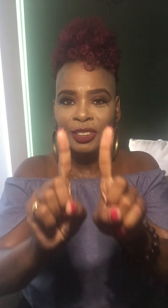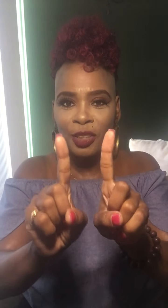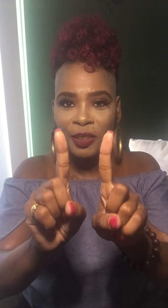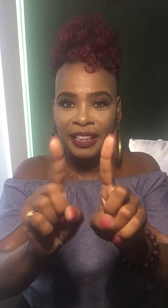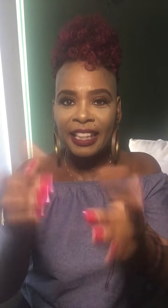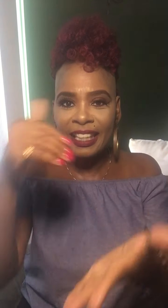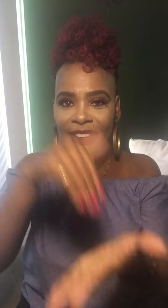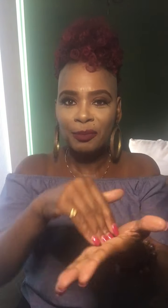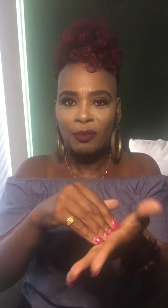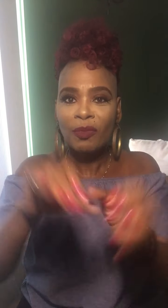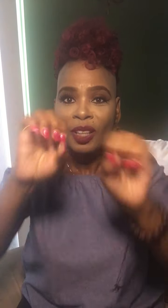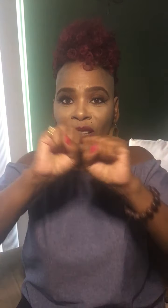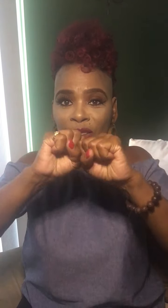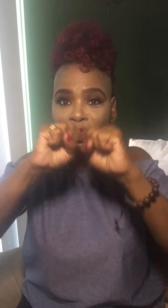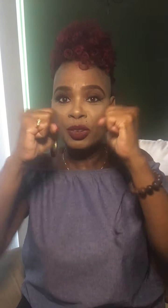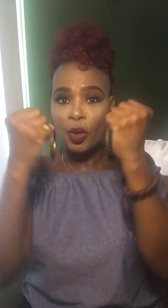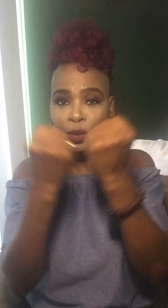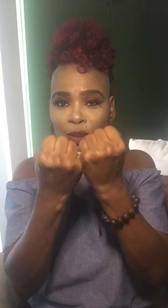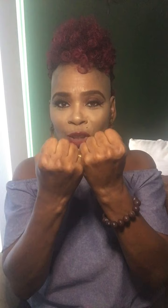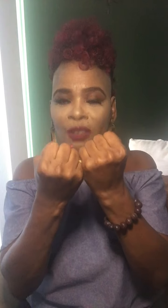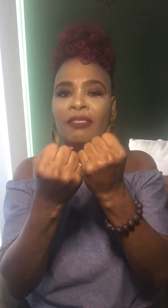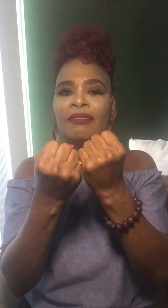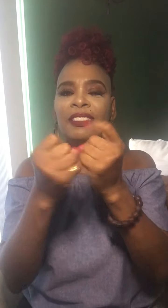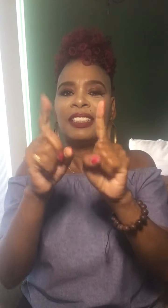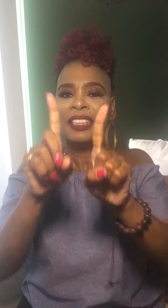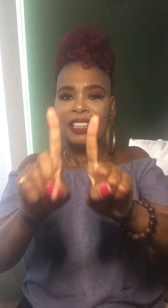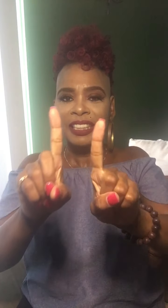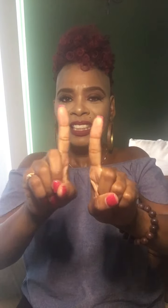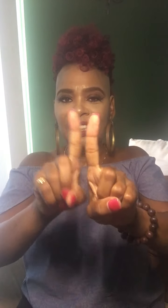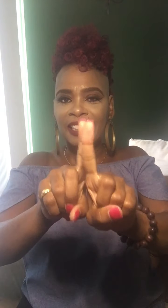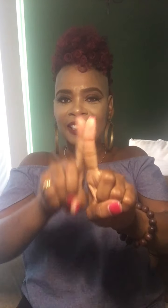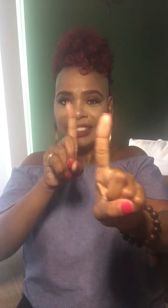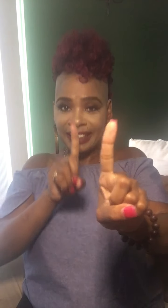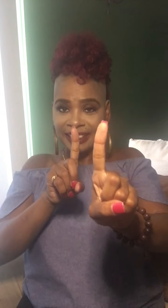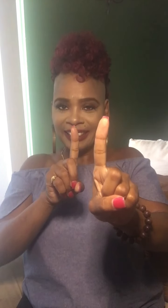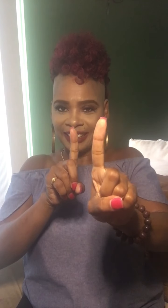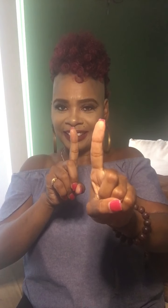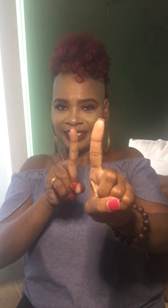so again, social distance